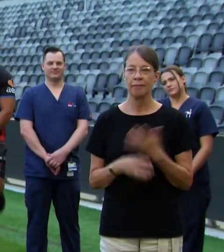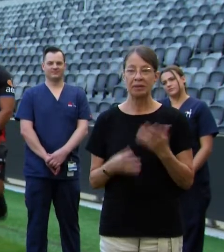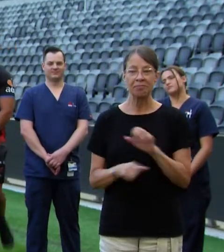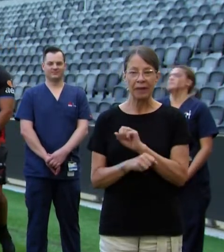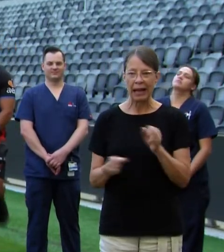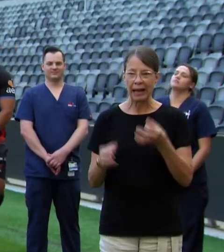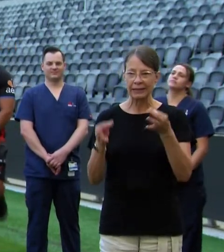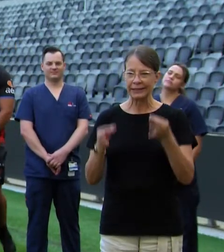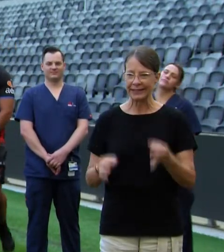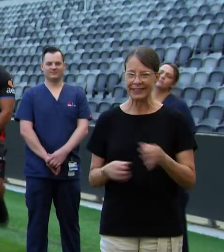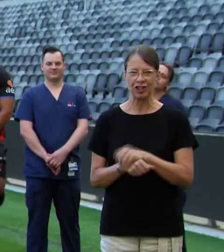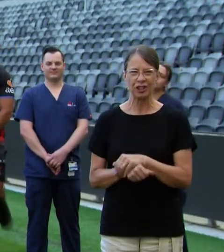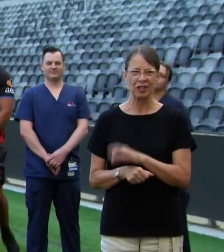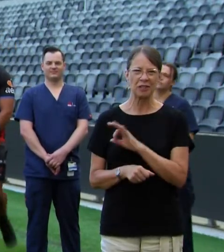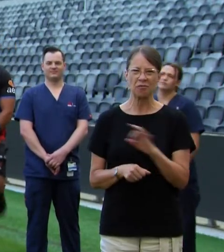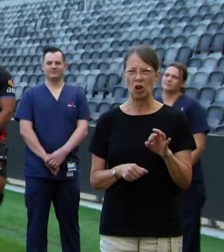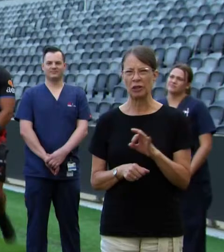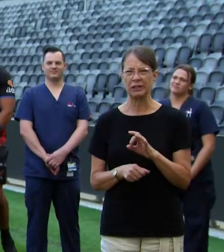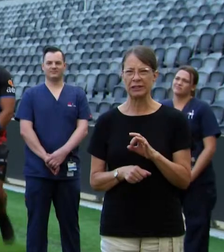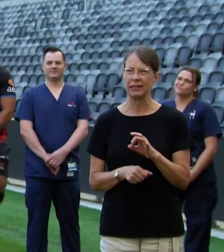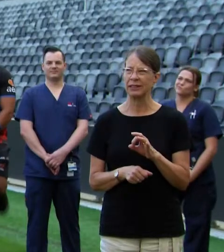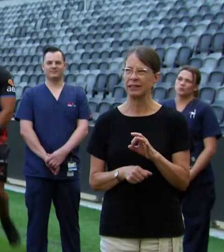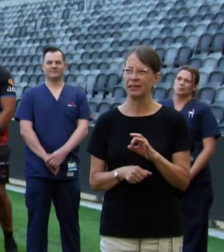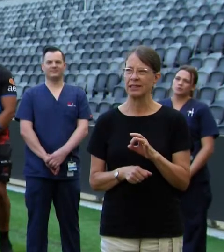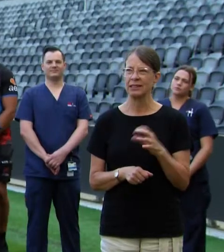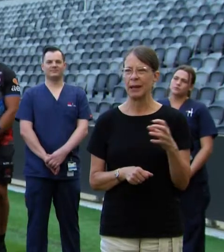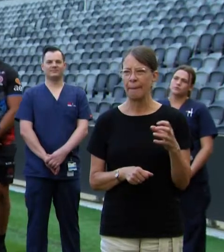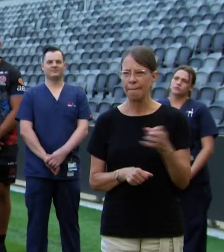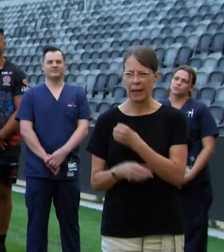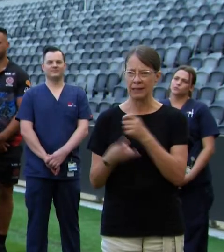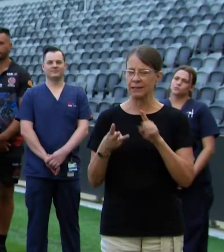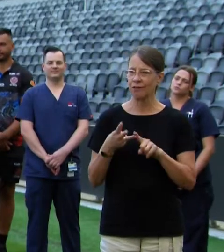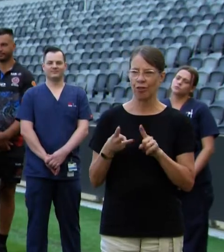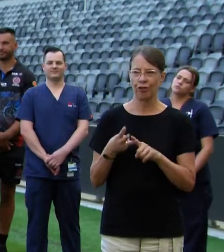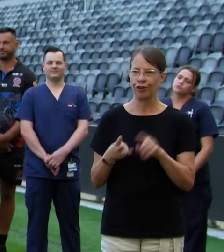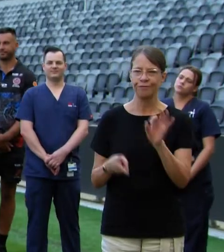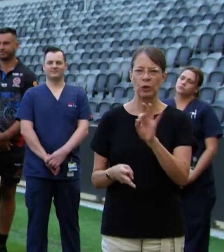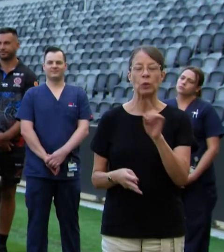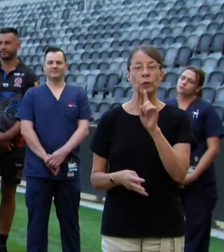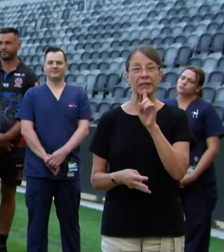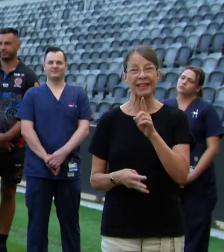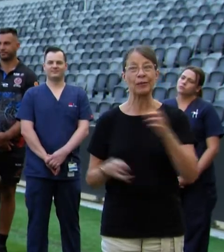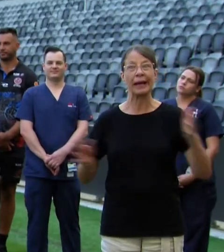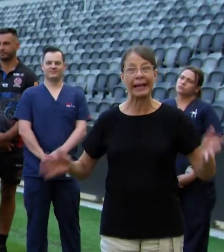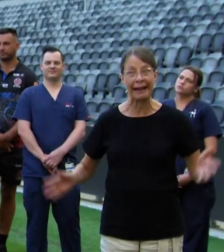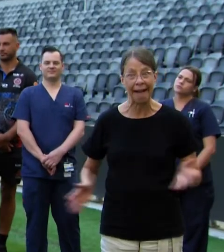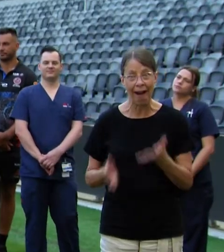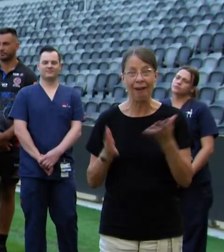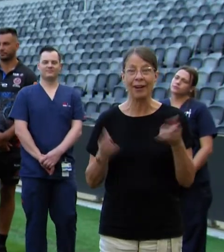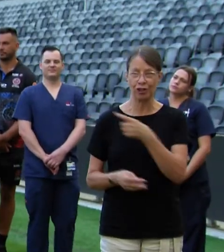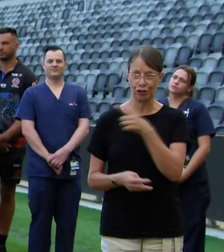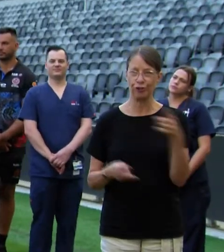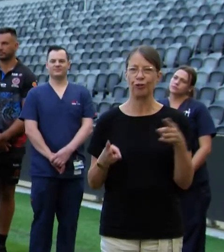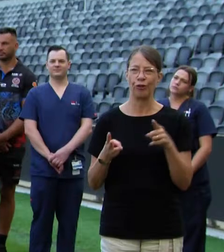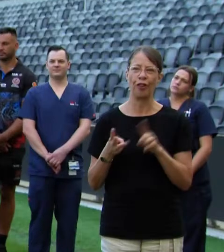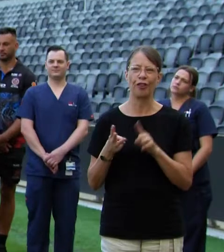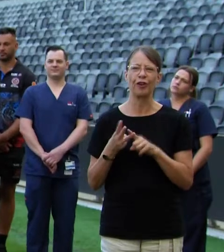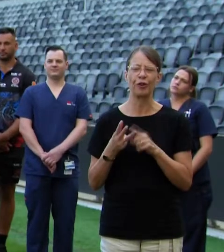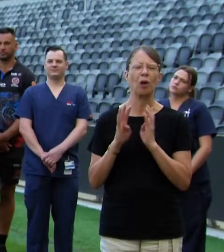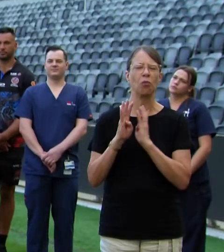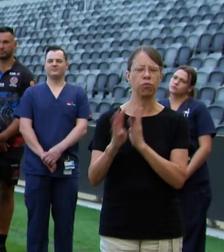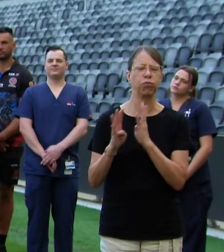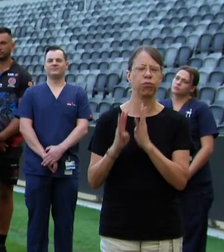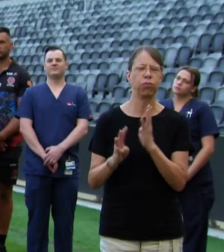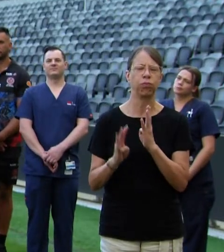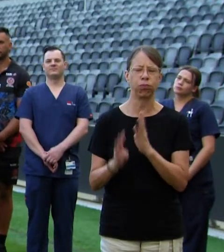we have not mandated booster shots. What we have said is we've strongly encouraged people to go out and get that